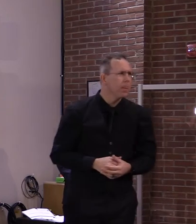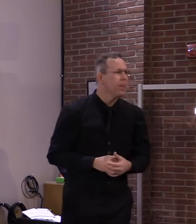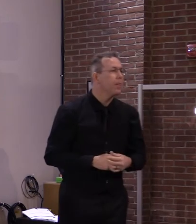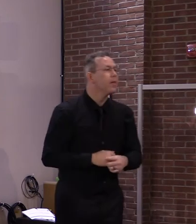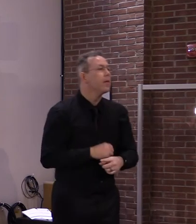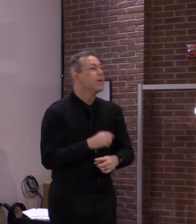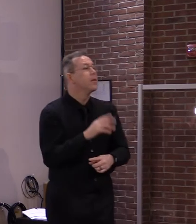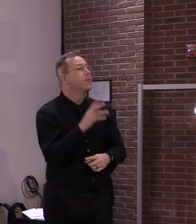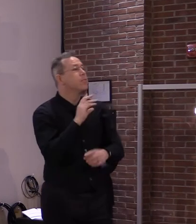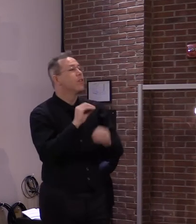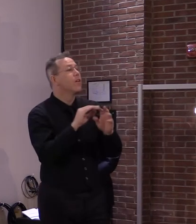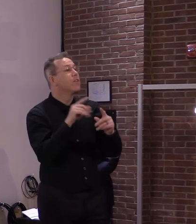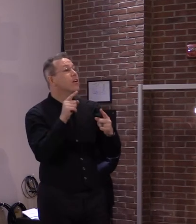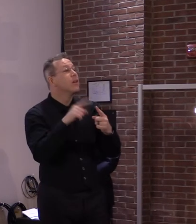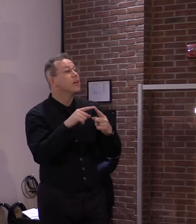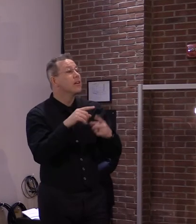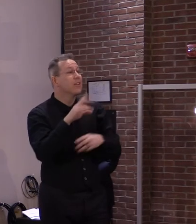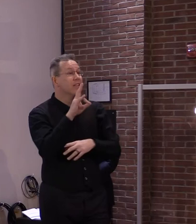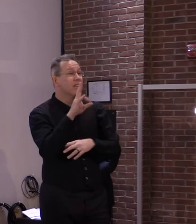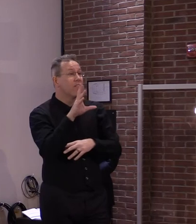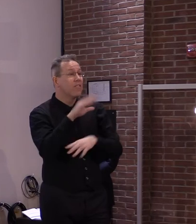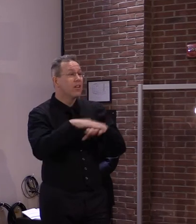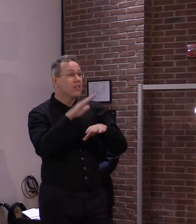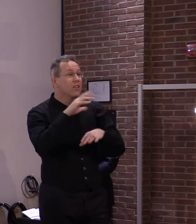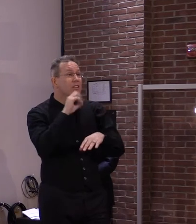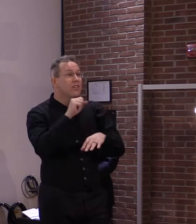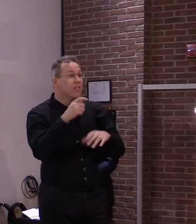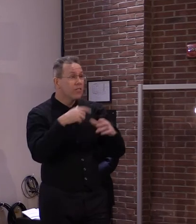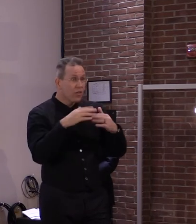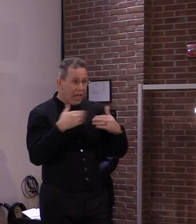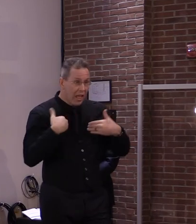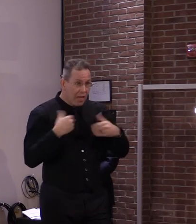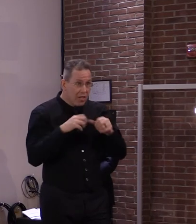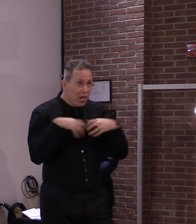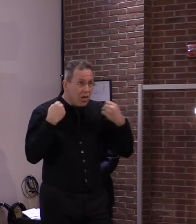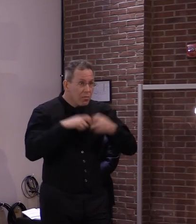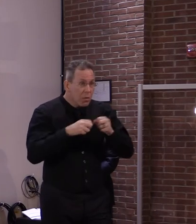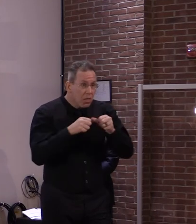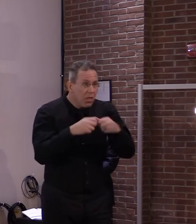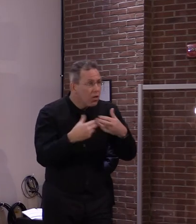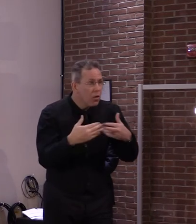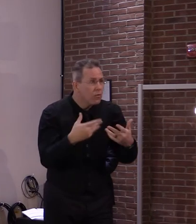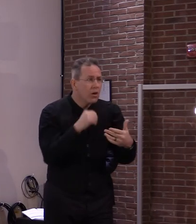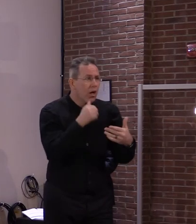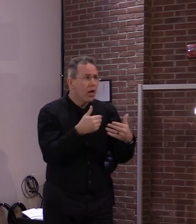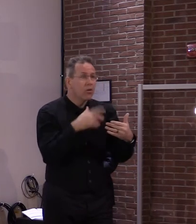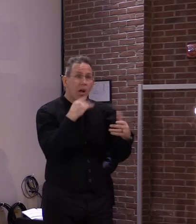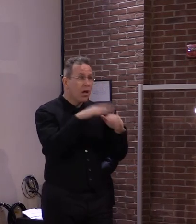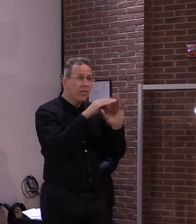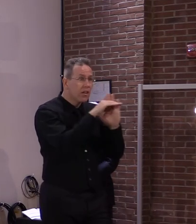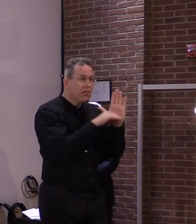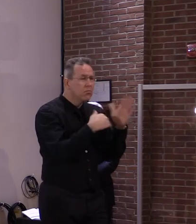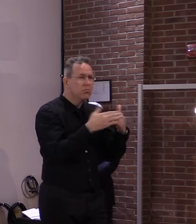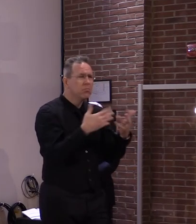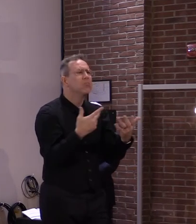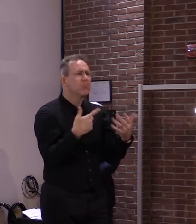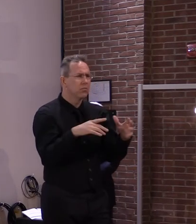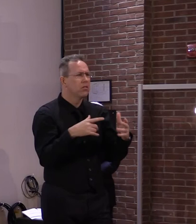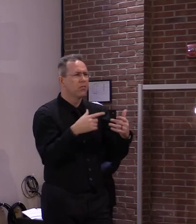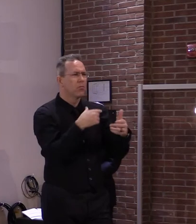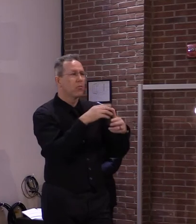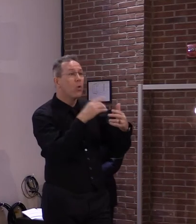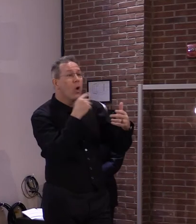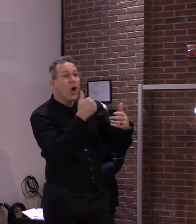75 and older even if you have a chronic condition you aren't put on the list now that's another phase after we get through